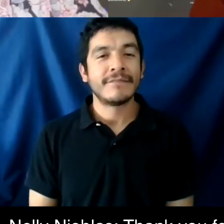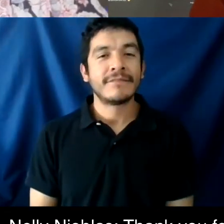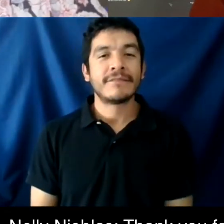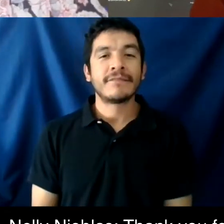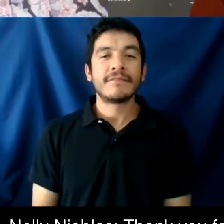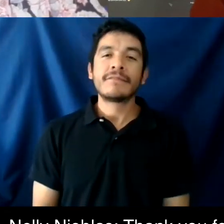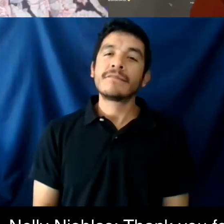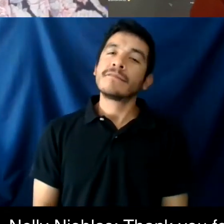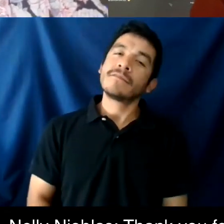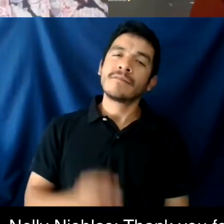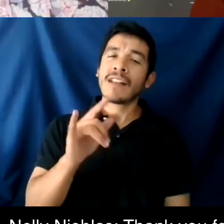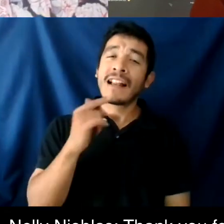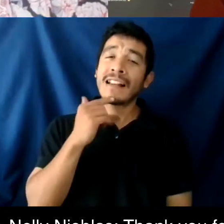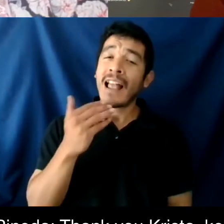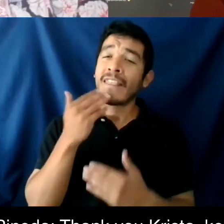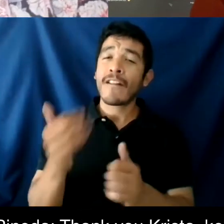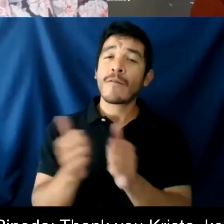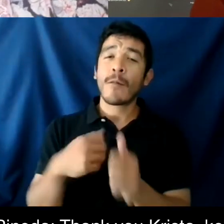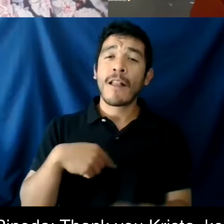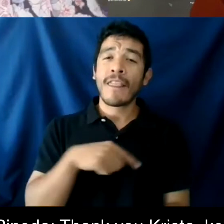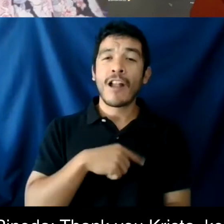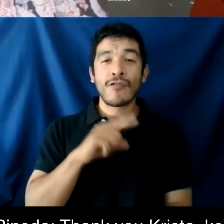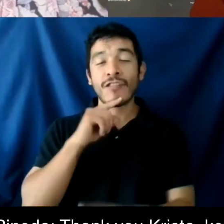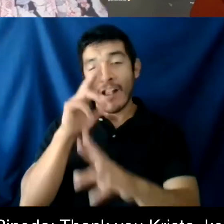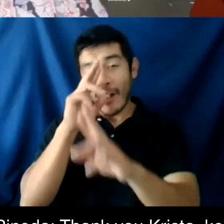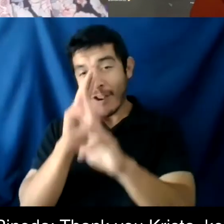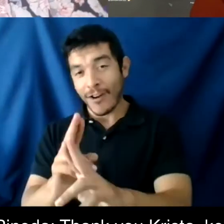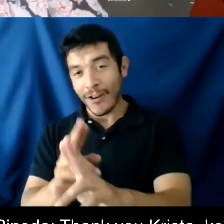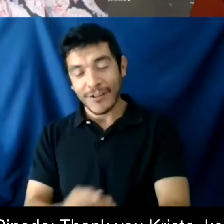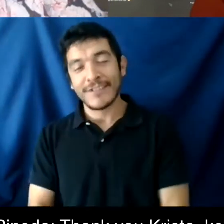for being with us. It's been an honor.